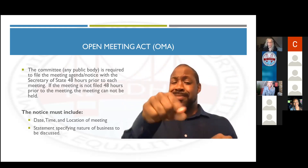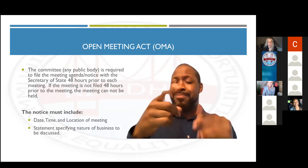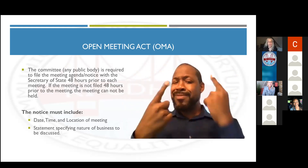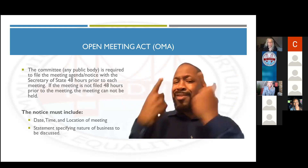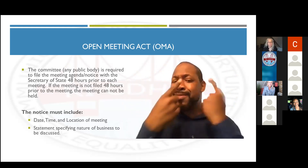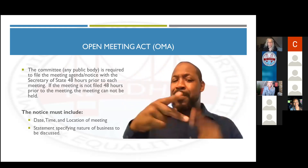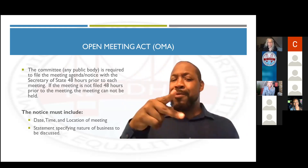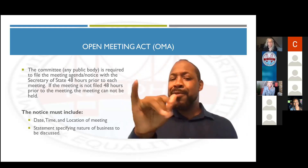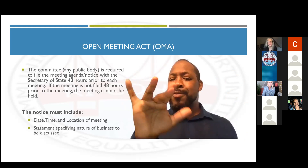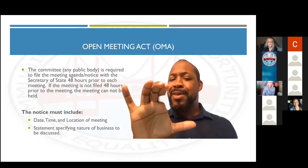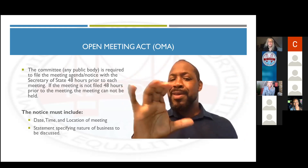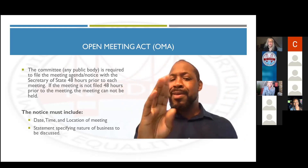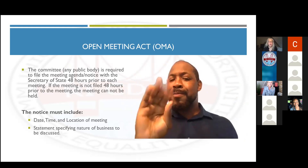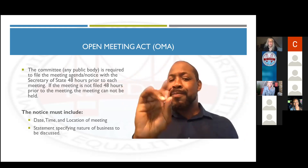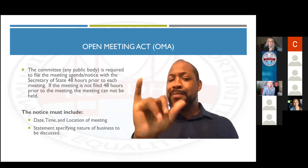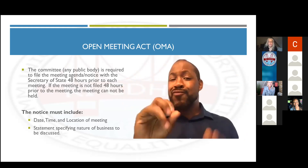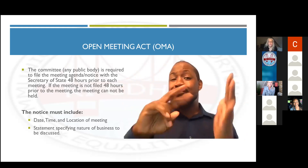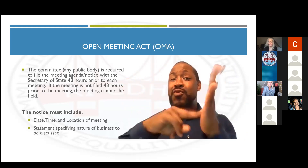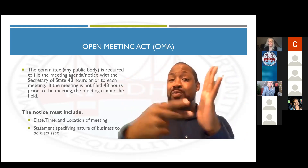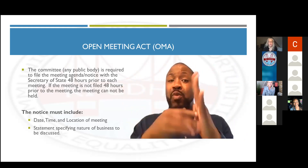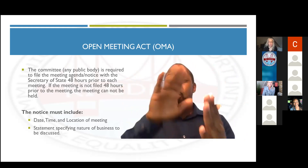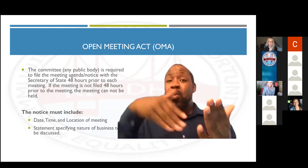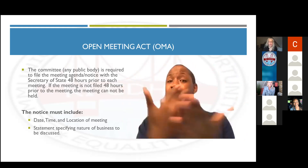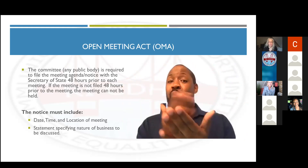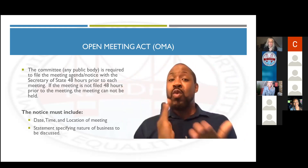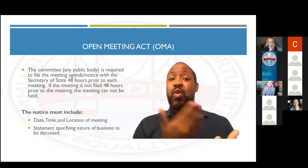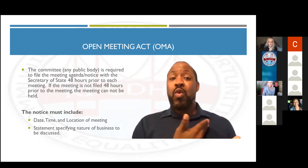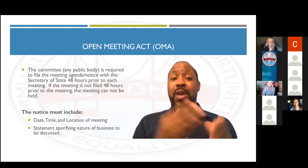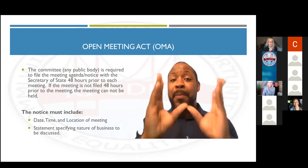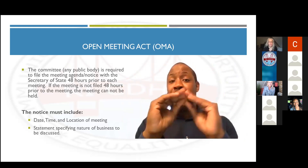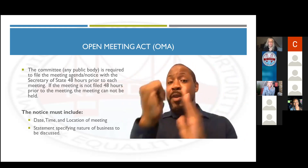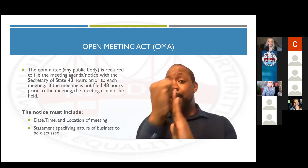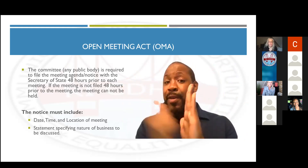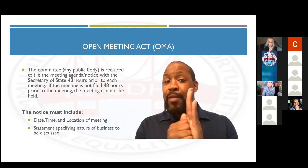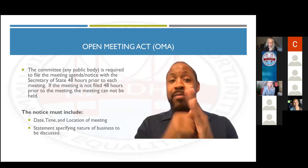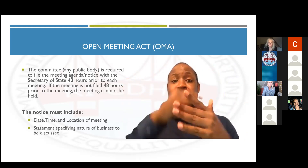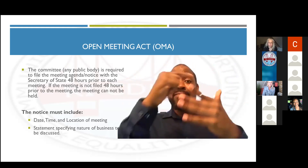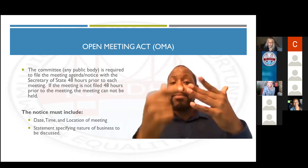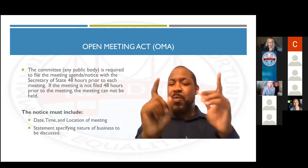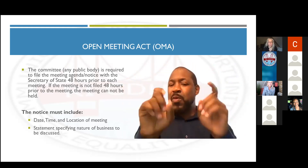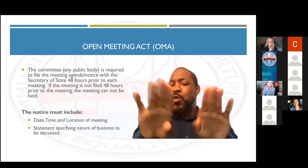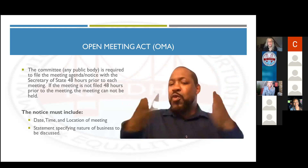at that meeting. The reason the open meetings law is required is